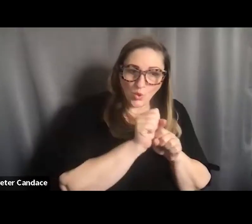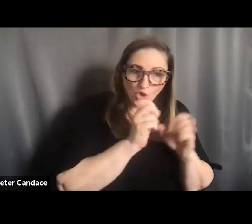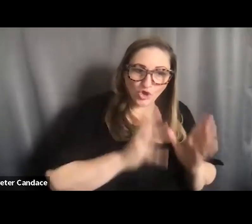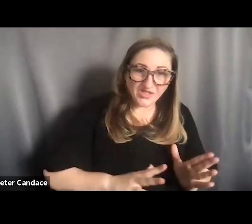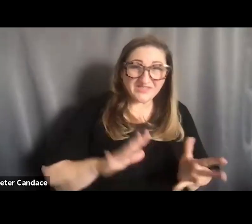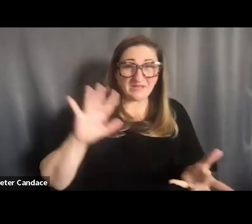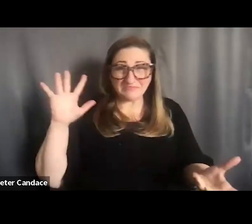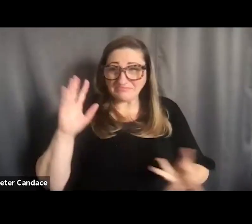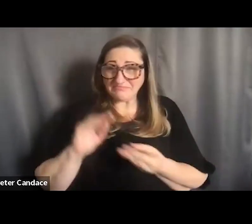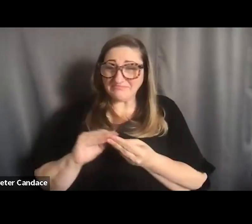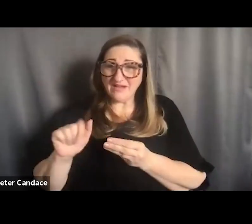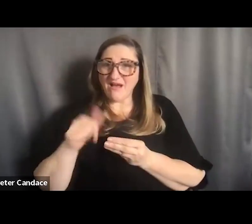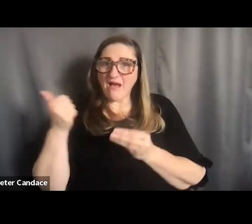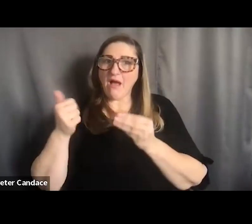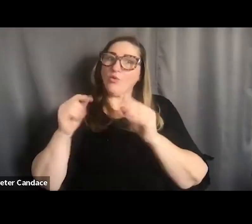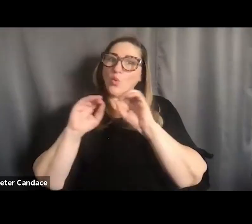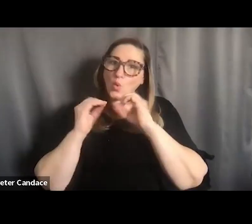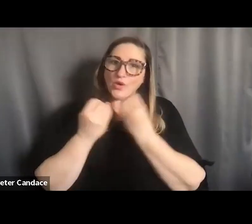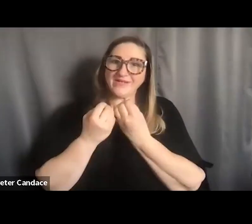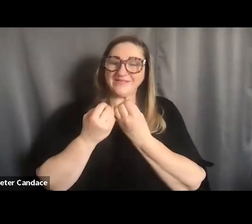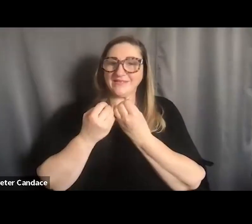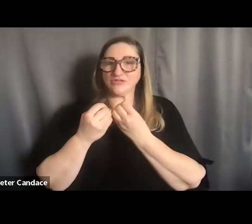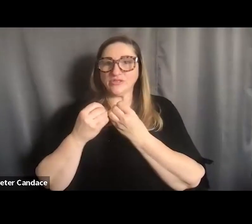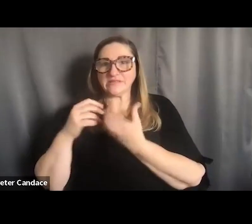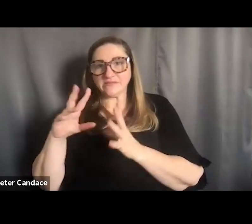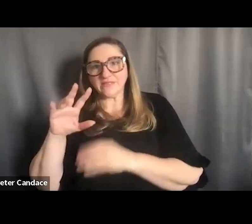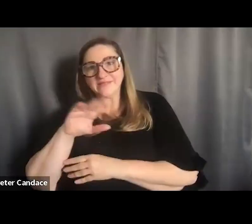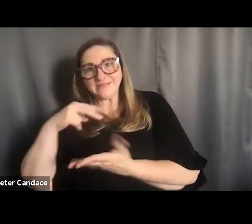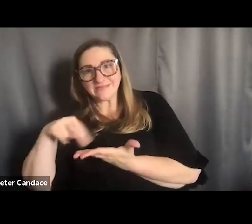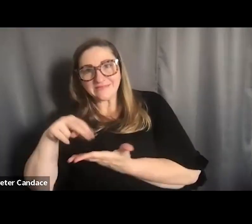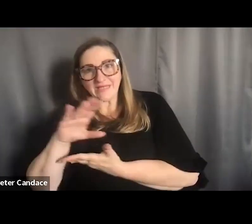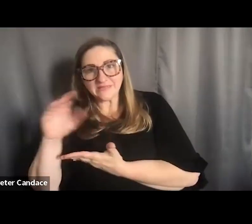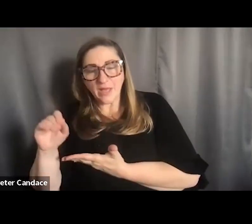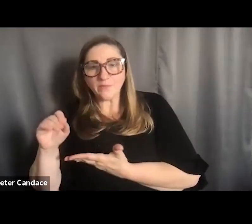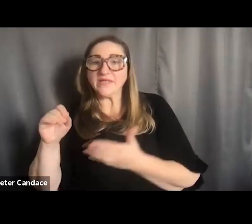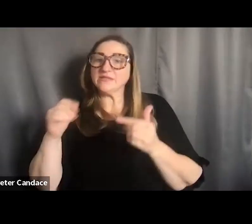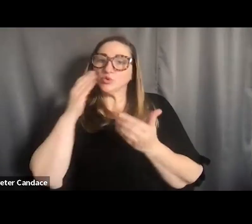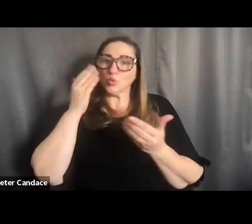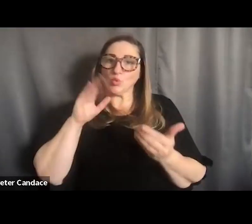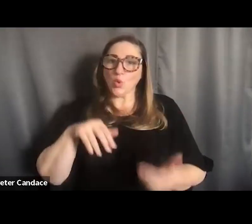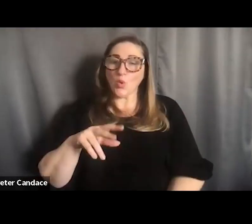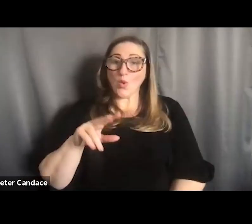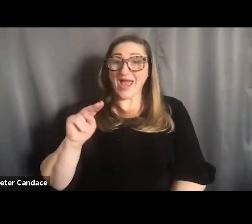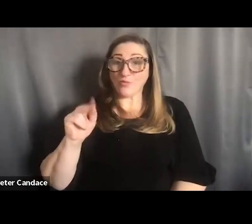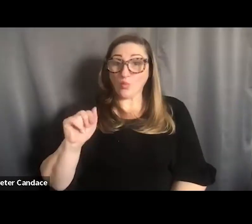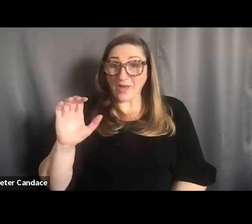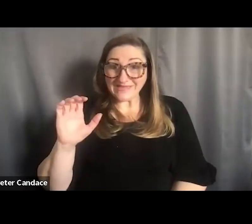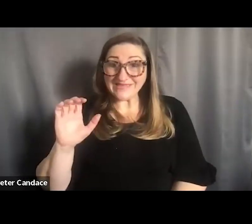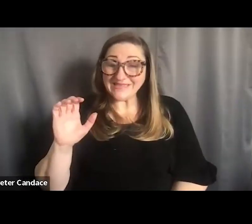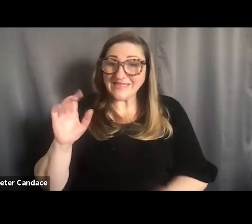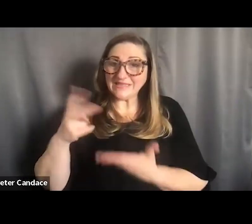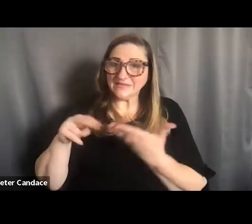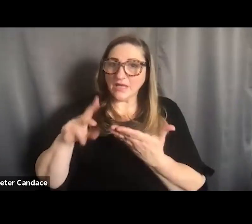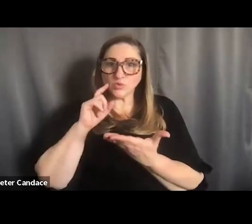City. That census showed us how the NYC dance industry is contending with systemic inequity and